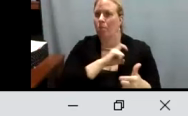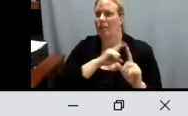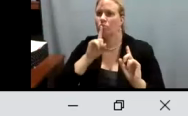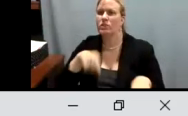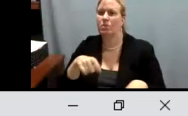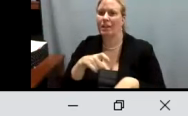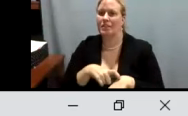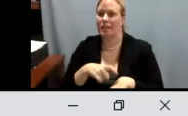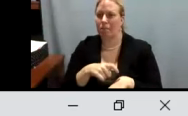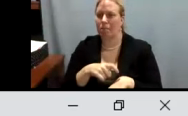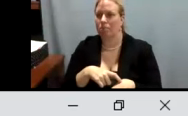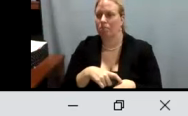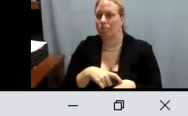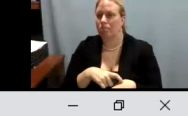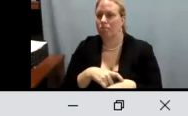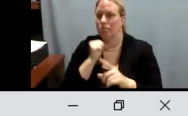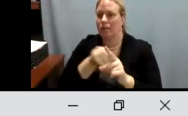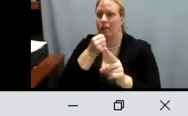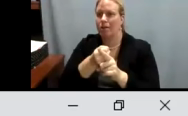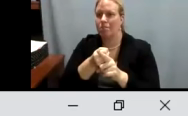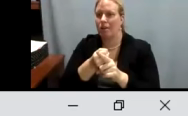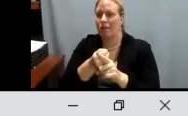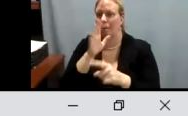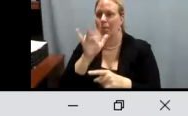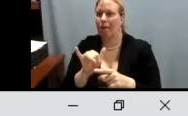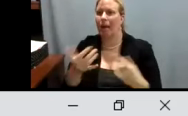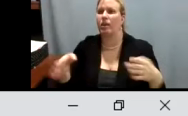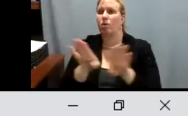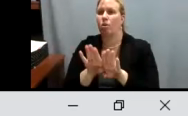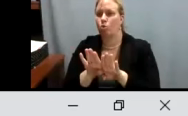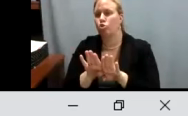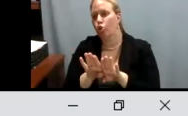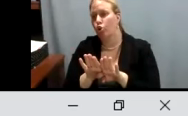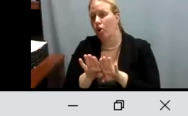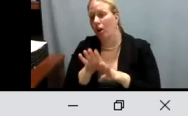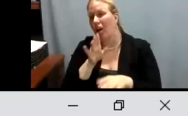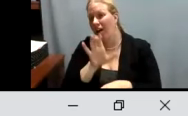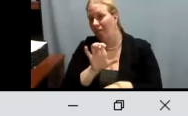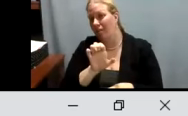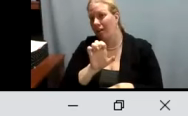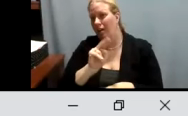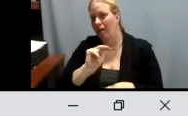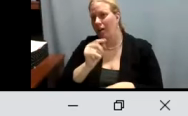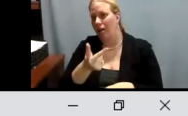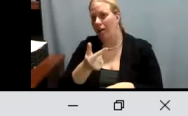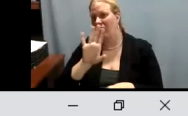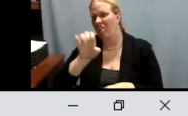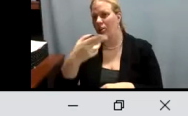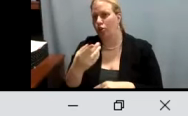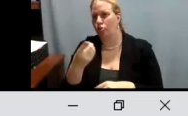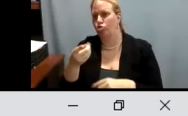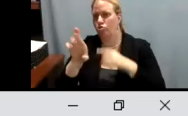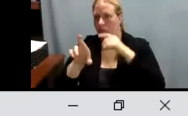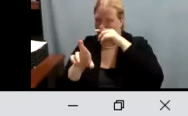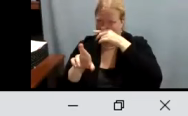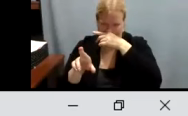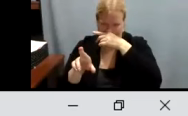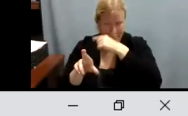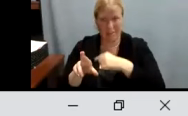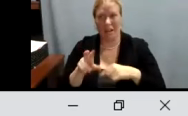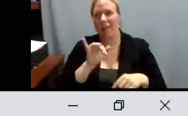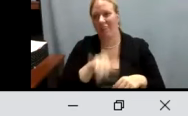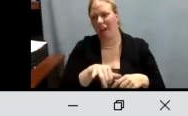potentially being impacted by the closure of English Drive as well. Those concerns have been expressed by the residents, not